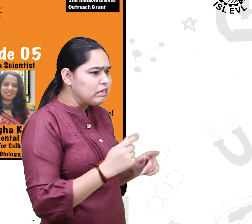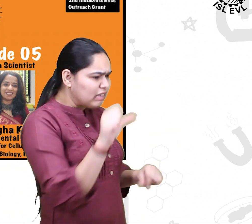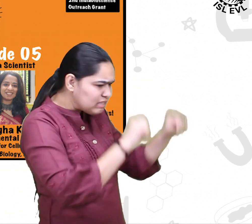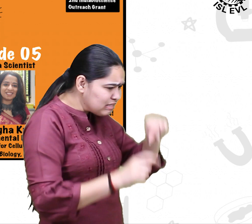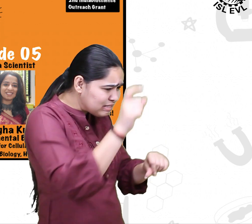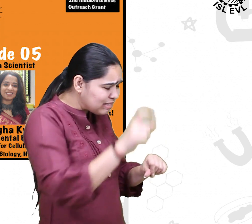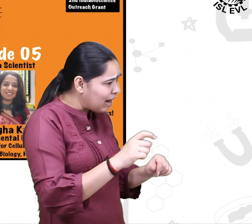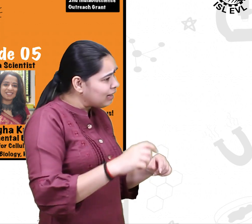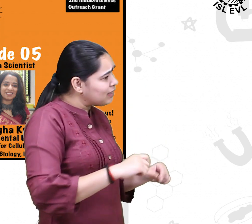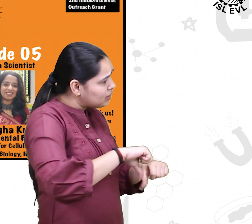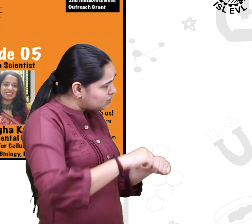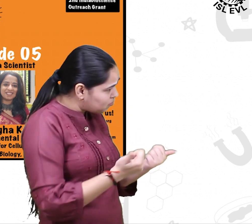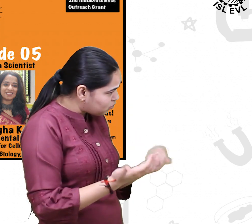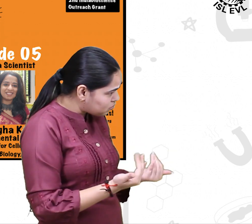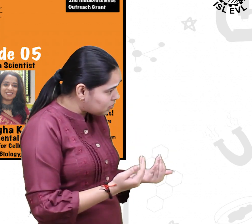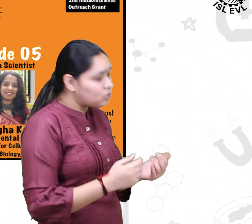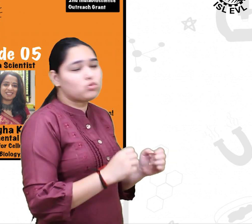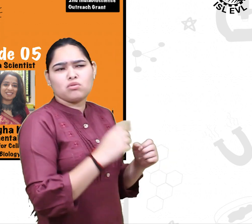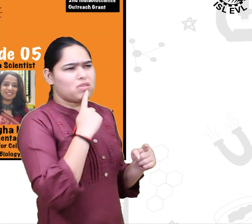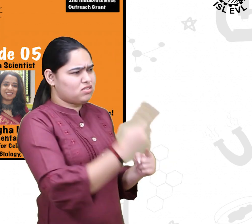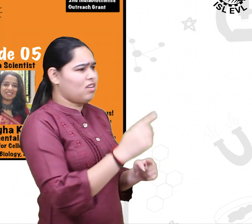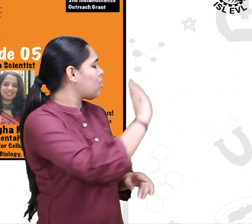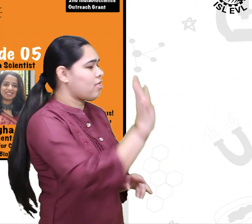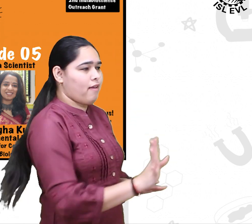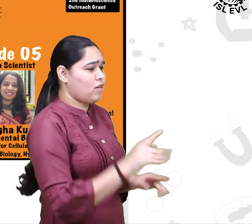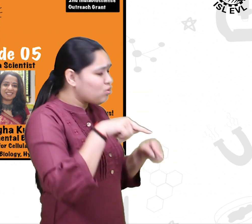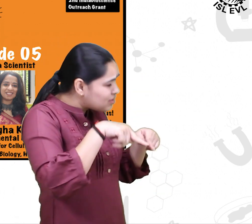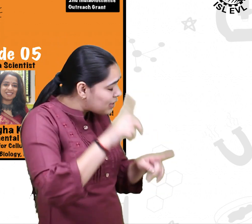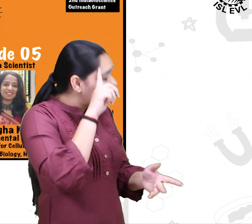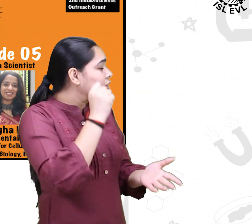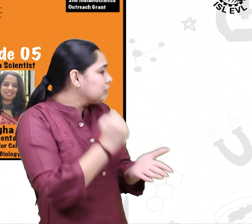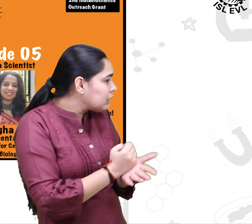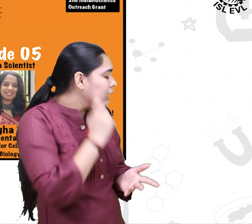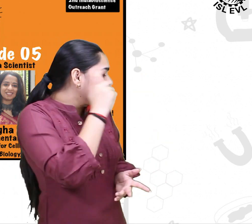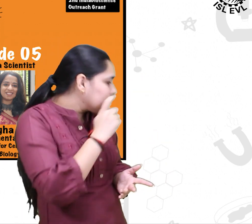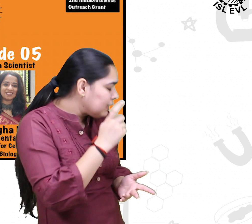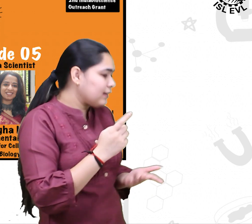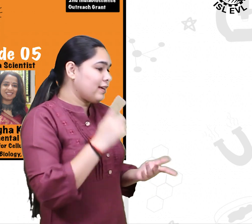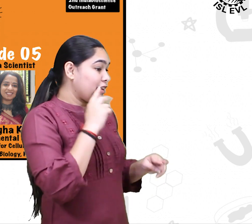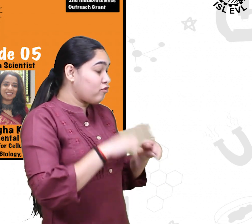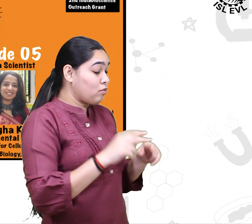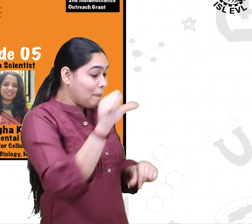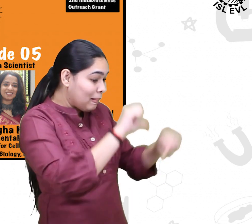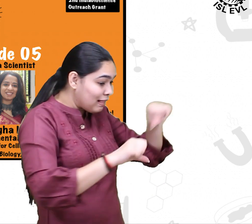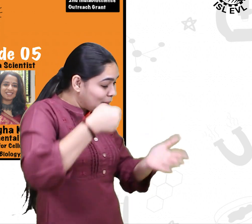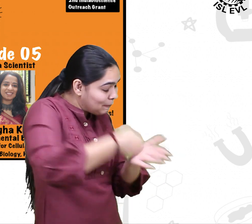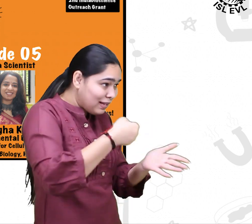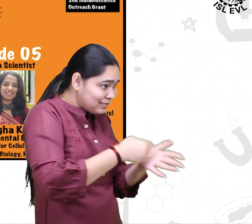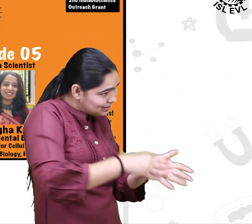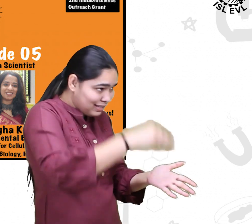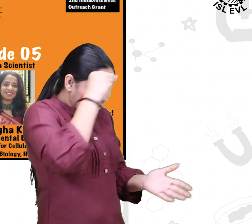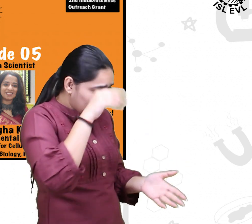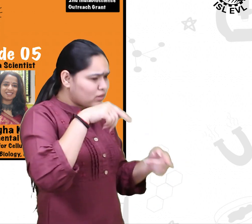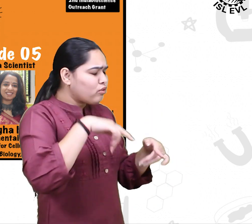together. So you may not have to be a scientist to enjoy science, right? There are many other kinds of careers you